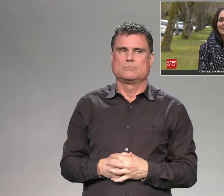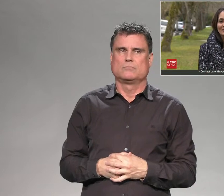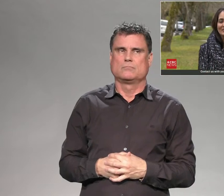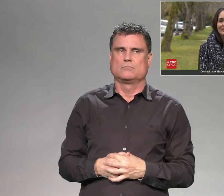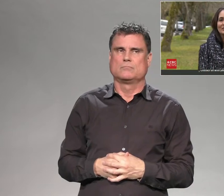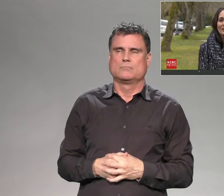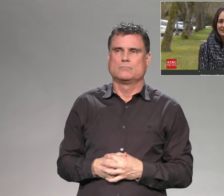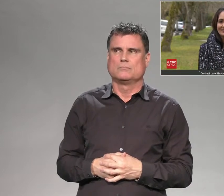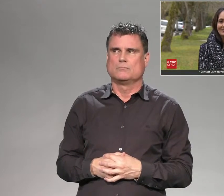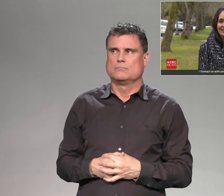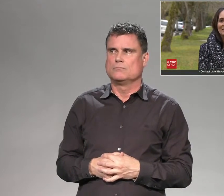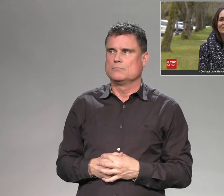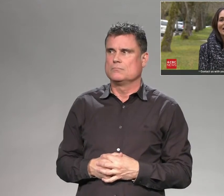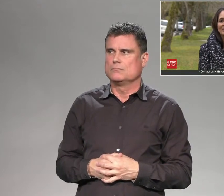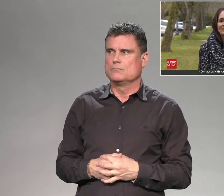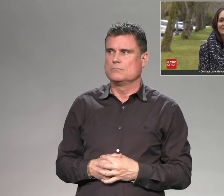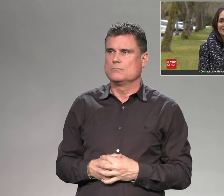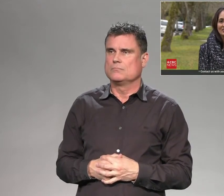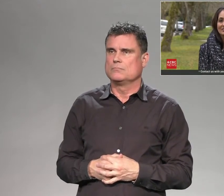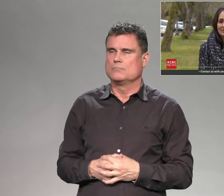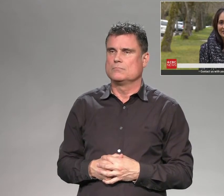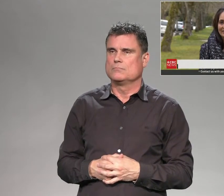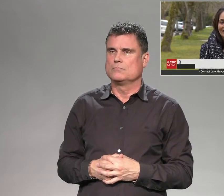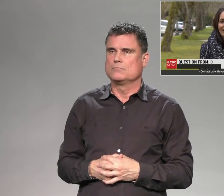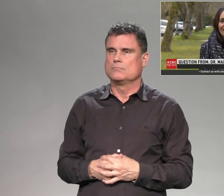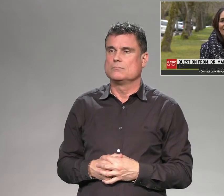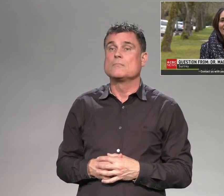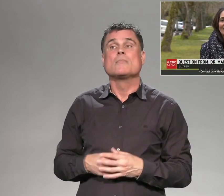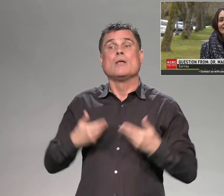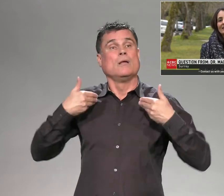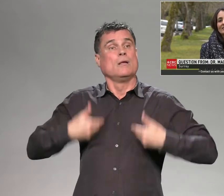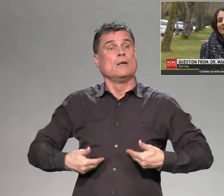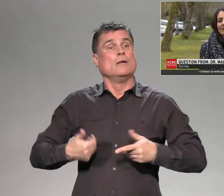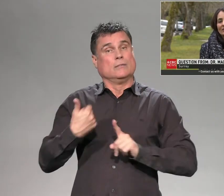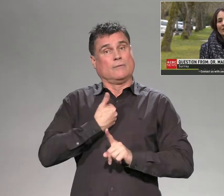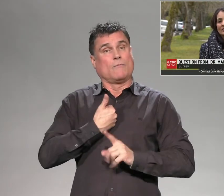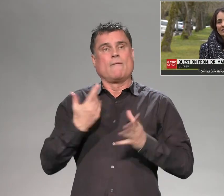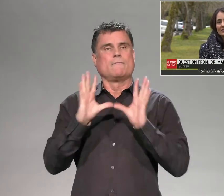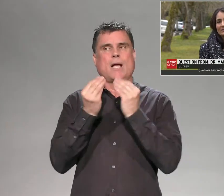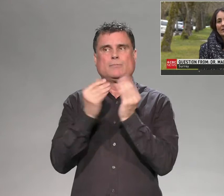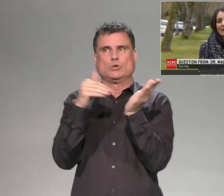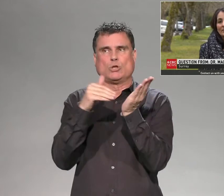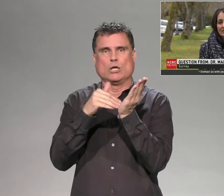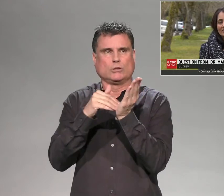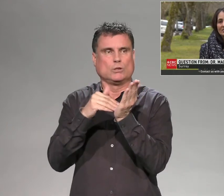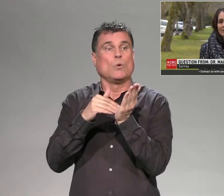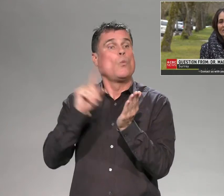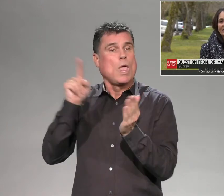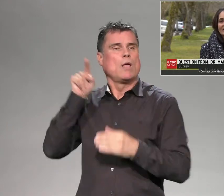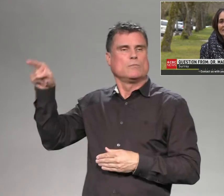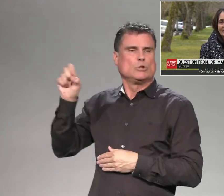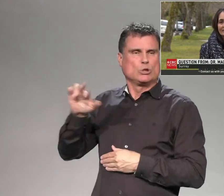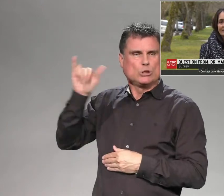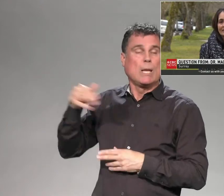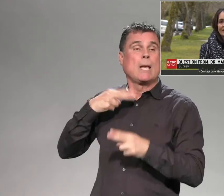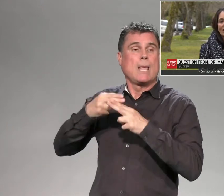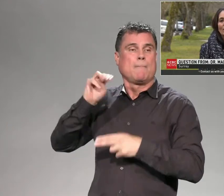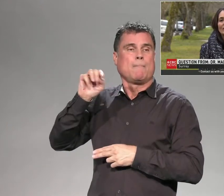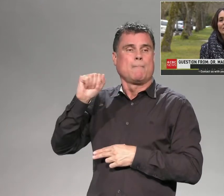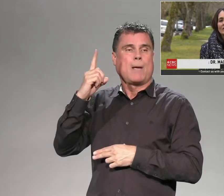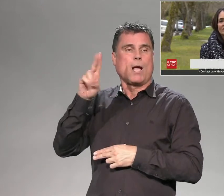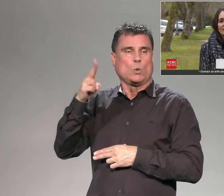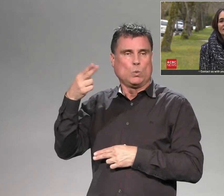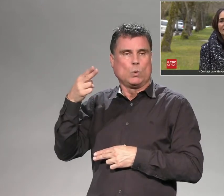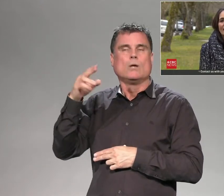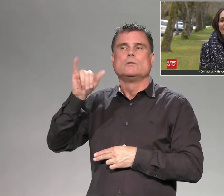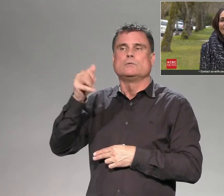Hi, I'm Dr. Madhu Jawanda, and I'm a family physician in Surrey. I get asked a lot of questions from my patients about the vaccine.